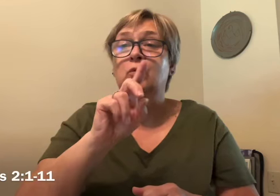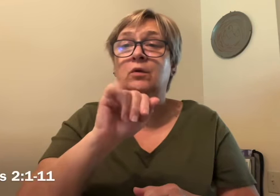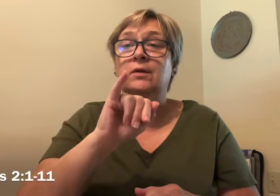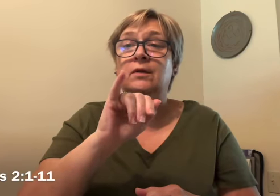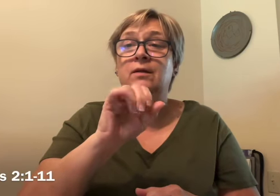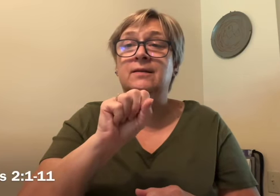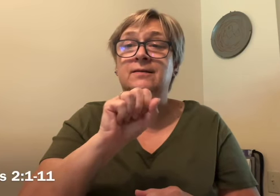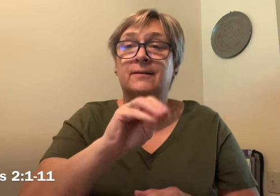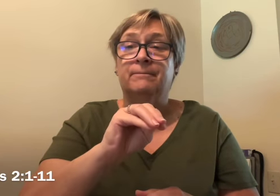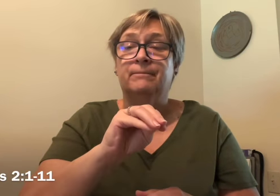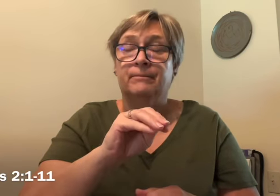converts to Judaism